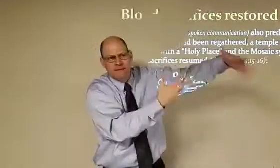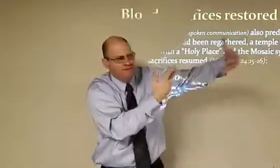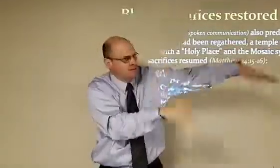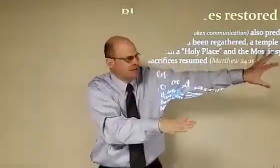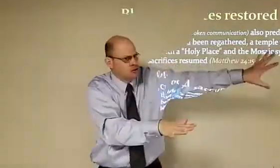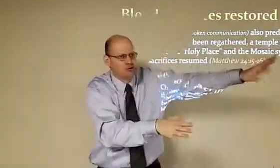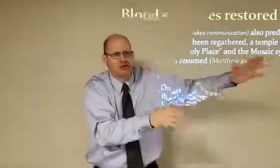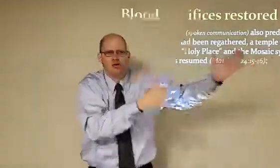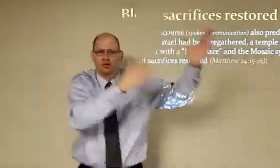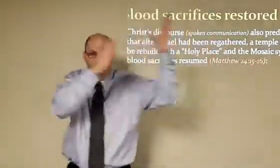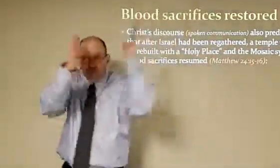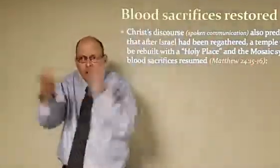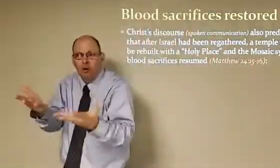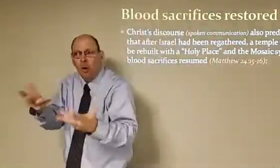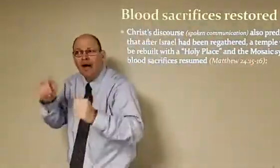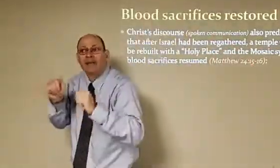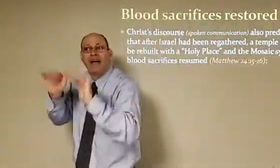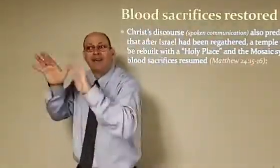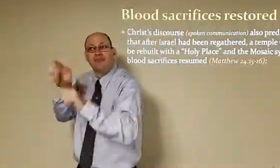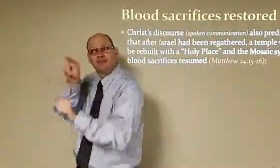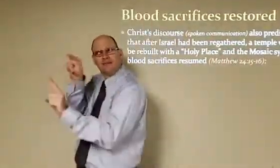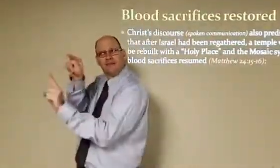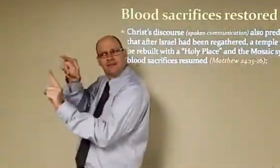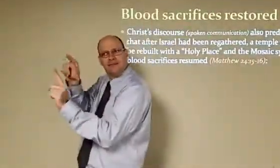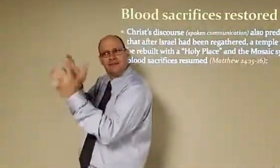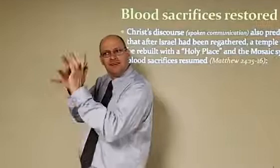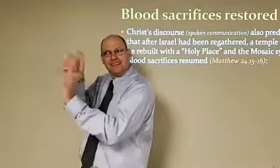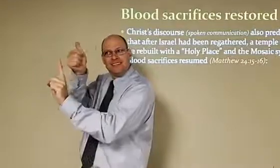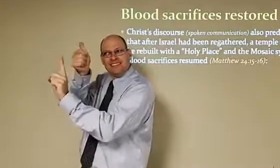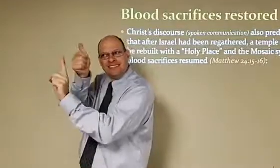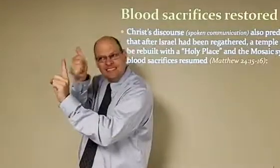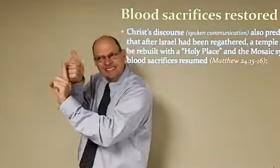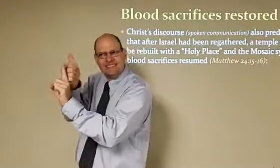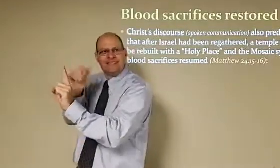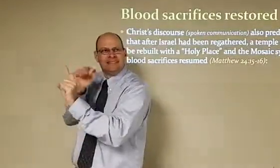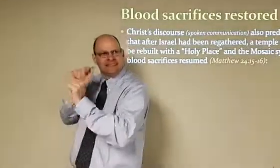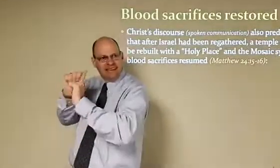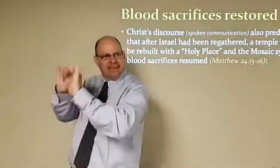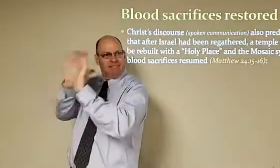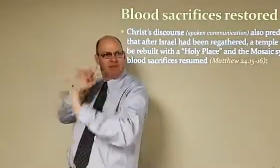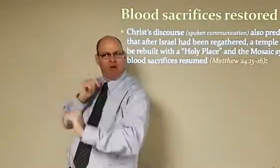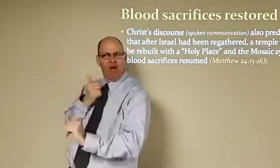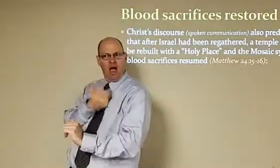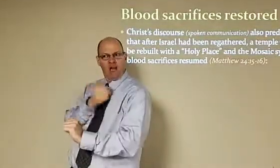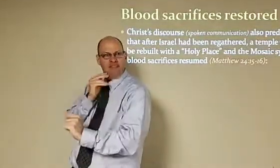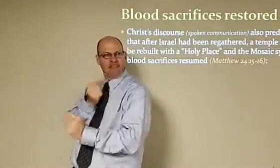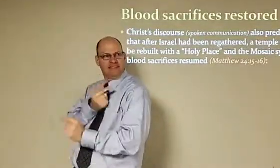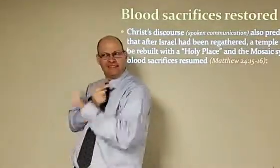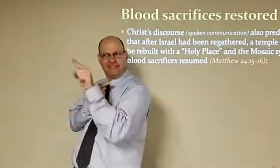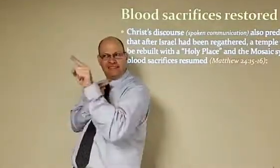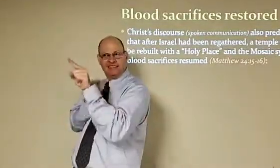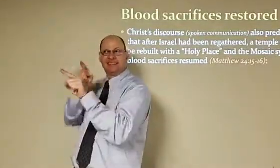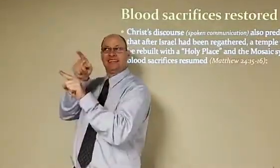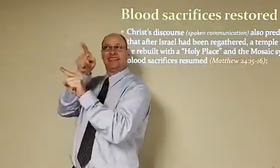the tabernacle sacrifice any further, the temple. Because Jesus was our